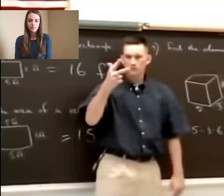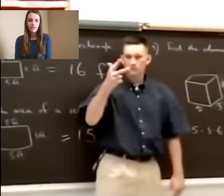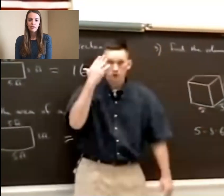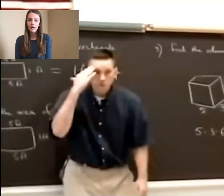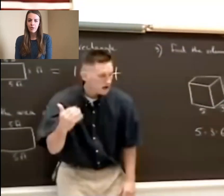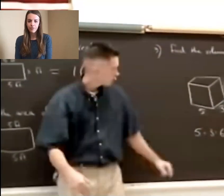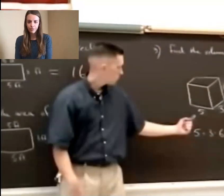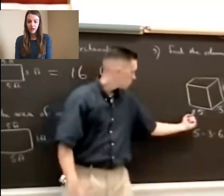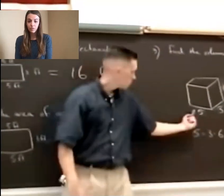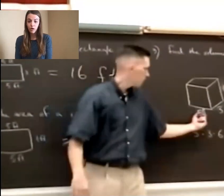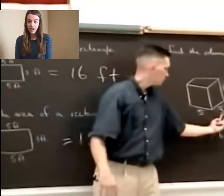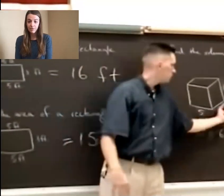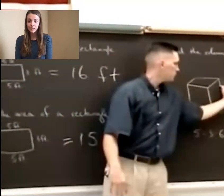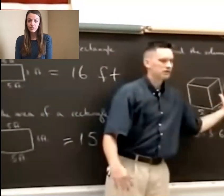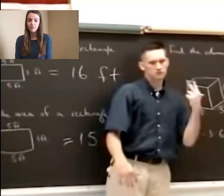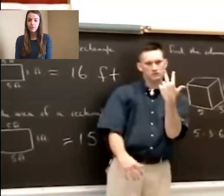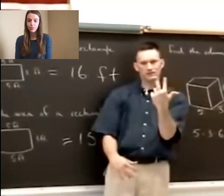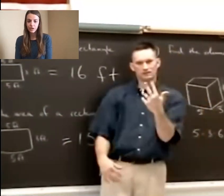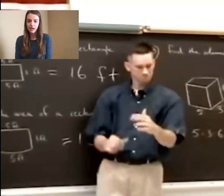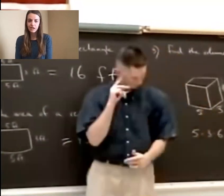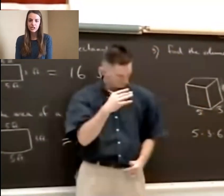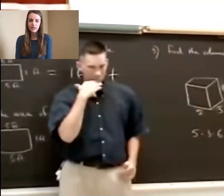And then power of 3, why? Because we have the 3 edges,